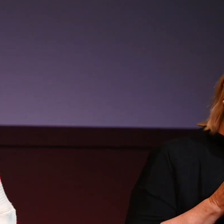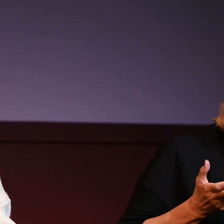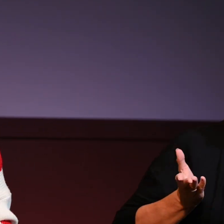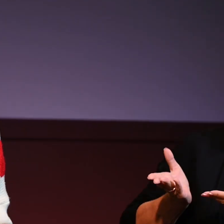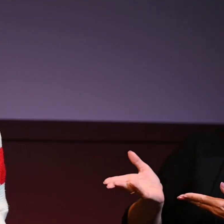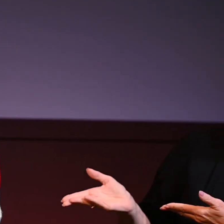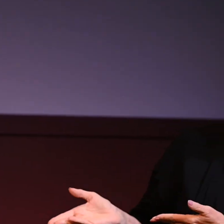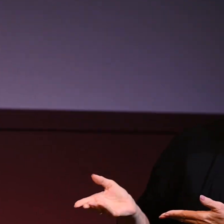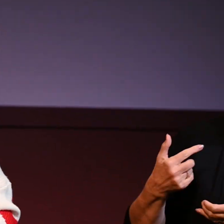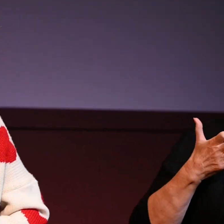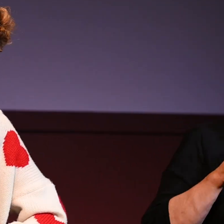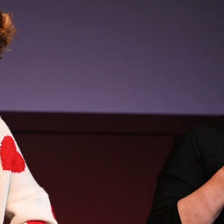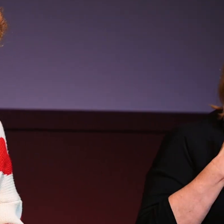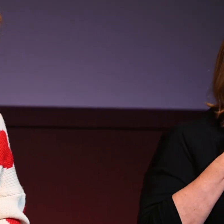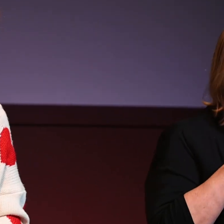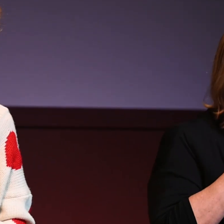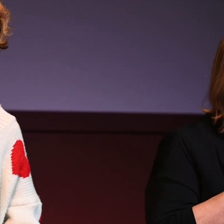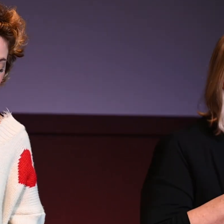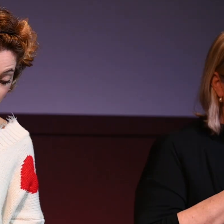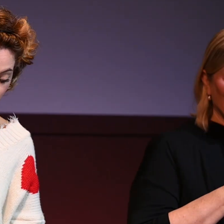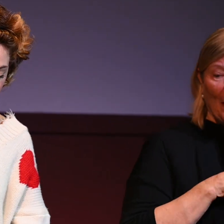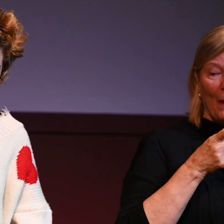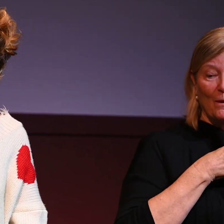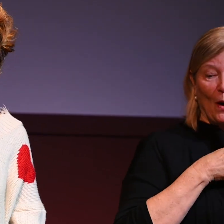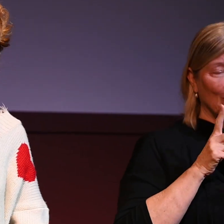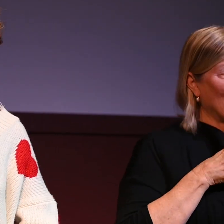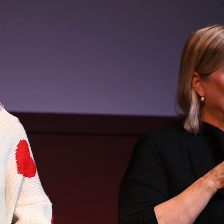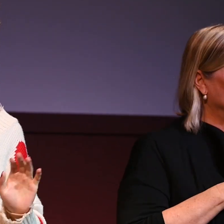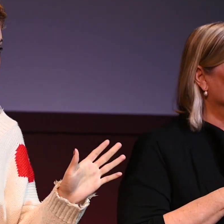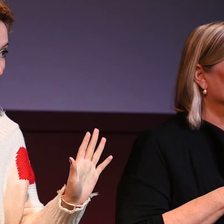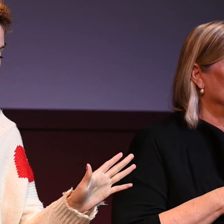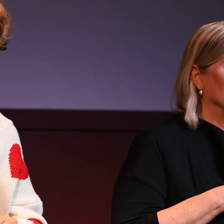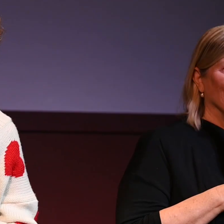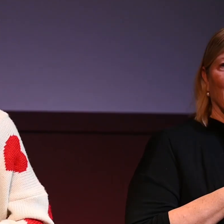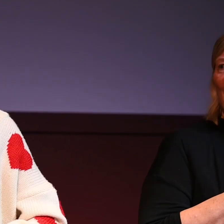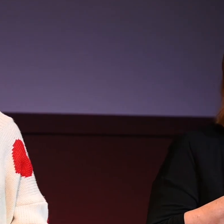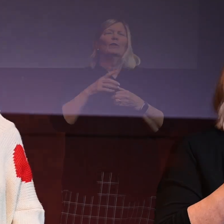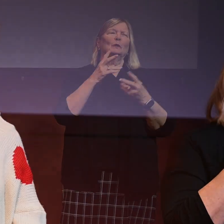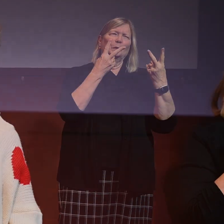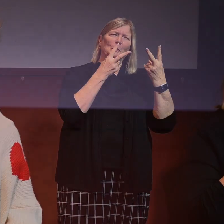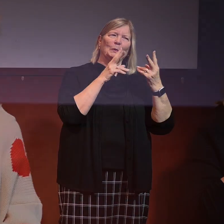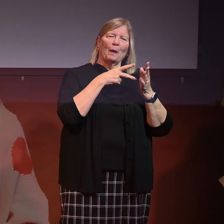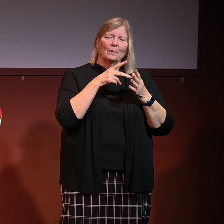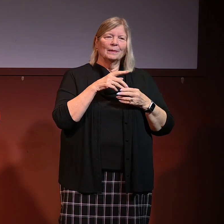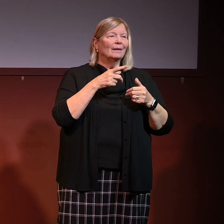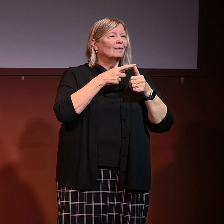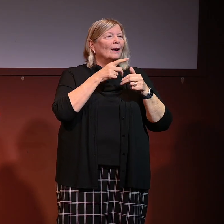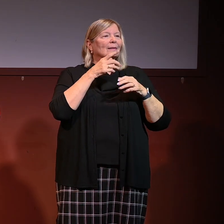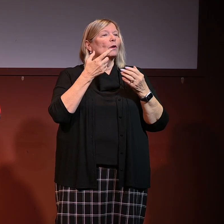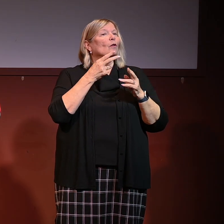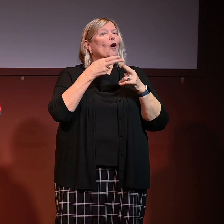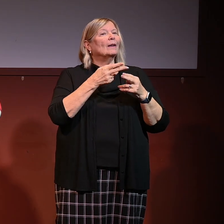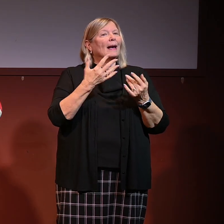I'd like to share some of my poetry for you all. My first poem, I'll be reading two poems. My first poem is called